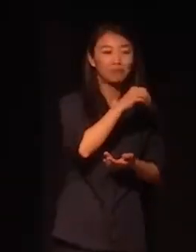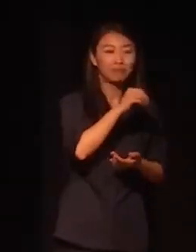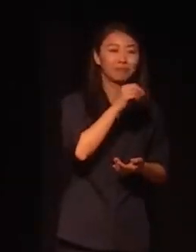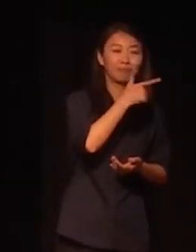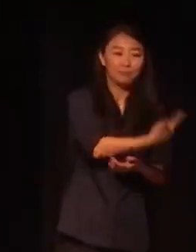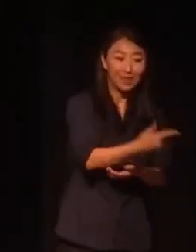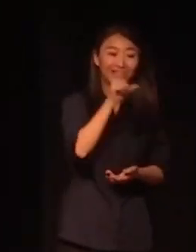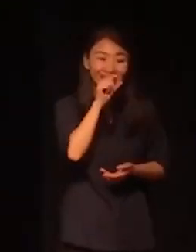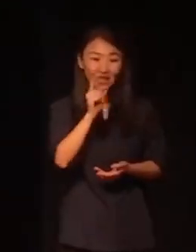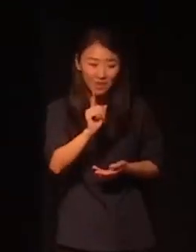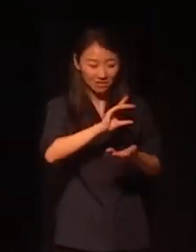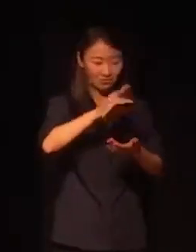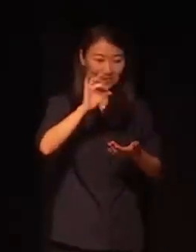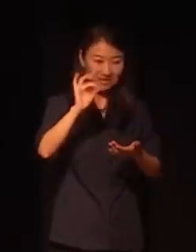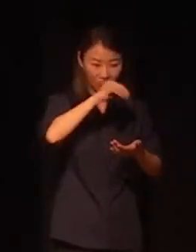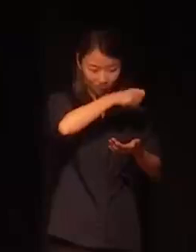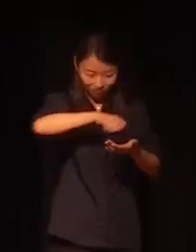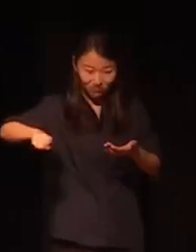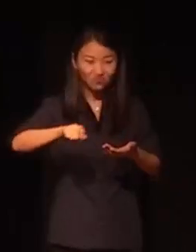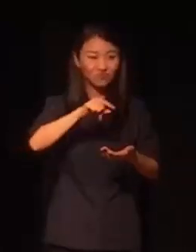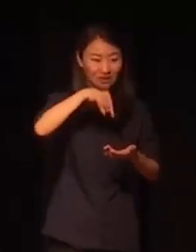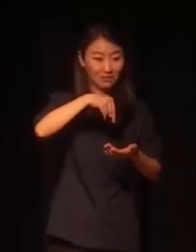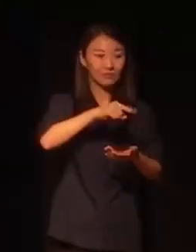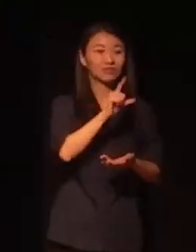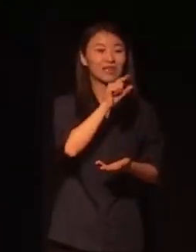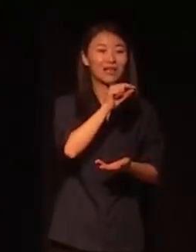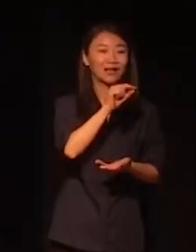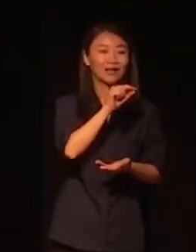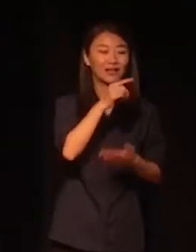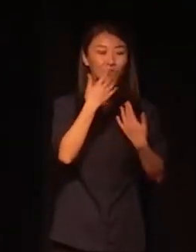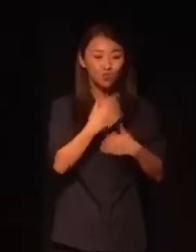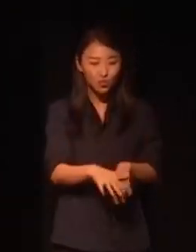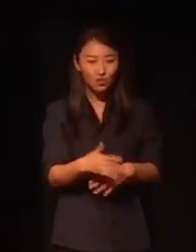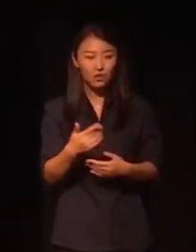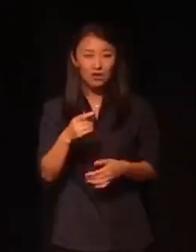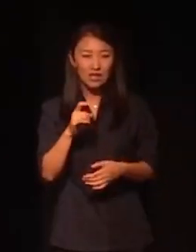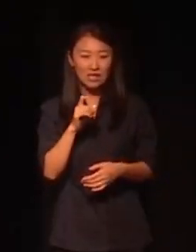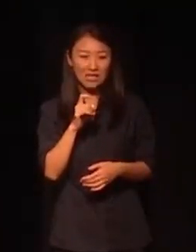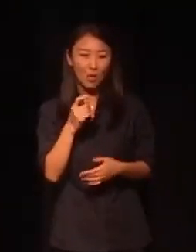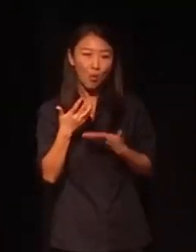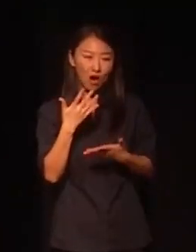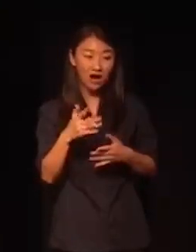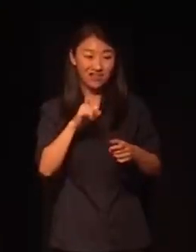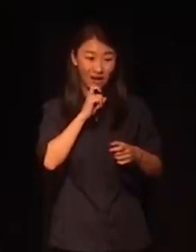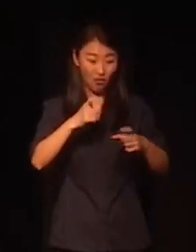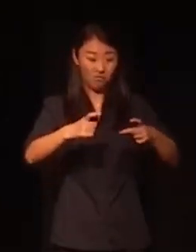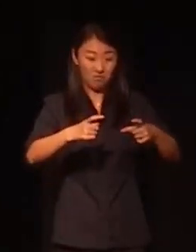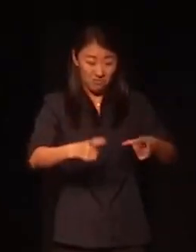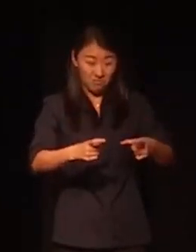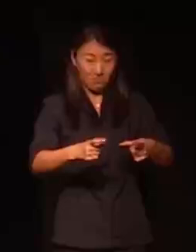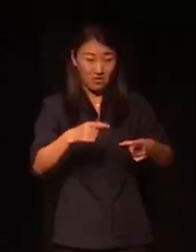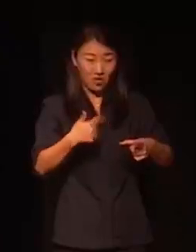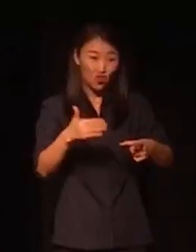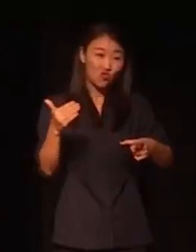also braise it with kind of cream. Then this is bai pa, say bai pa yu du cai